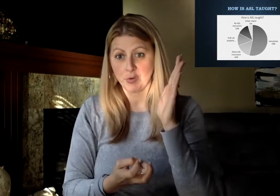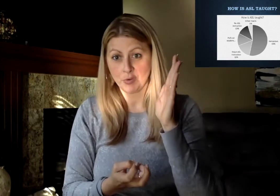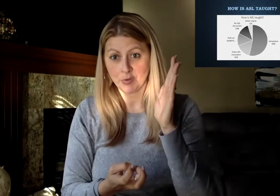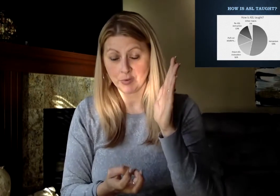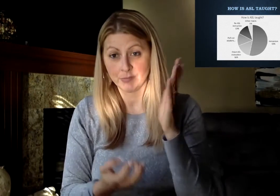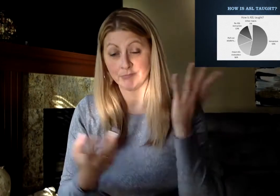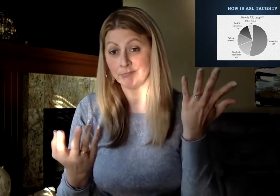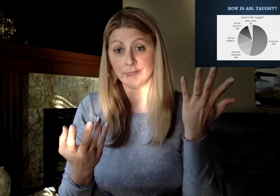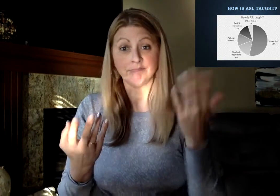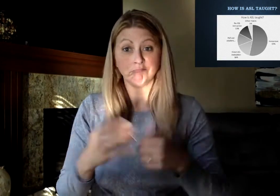was immersion.